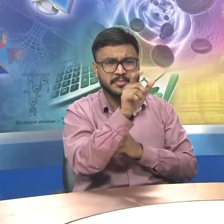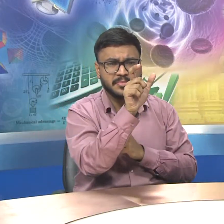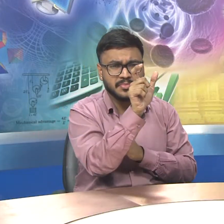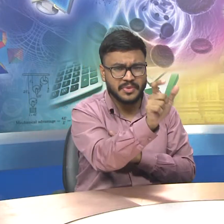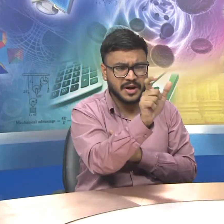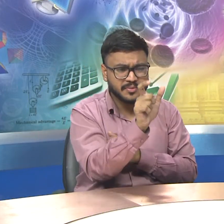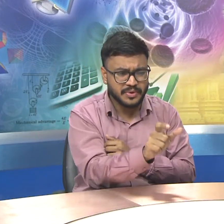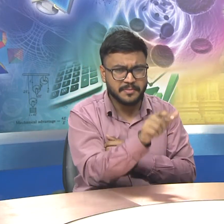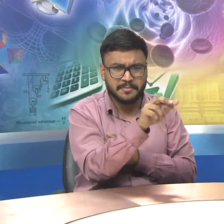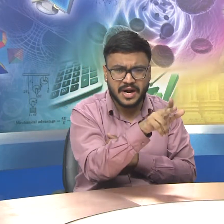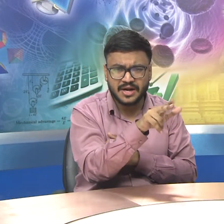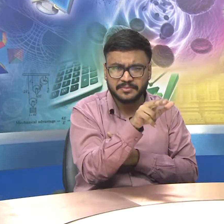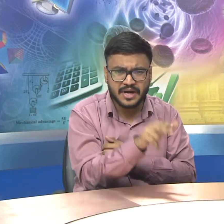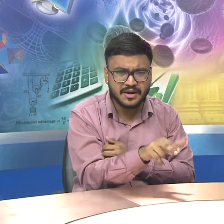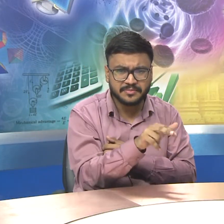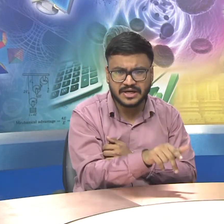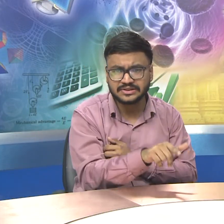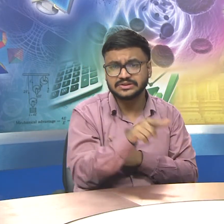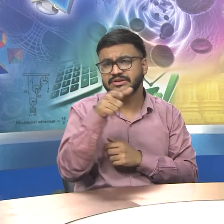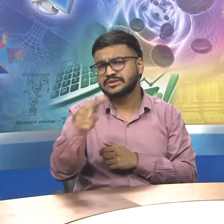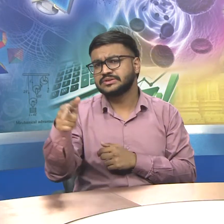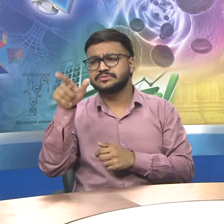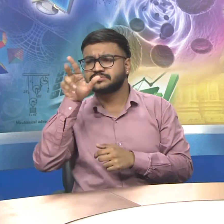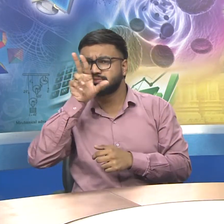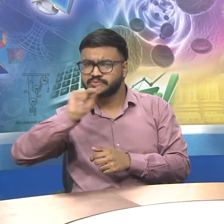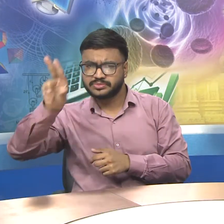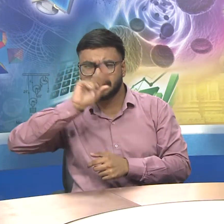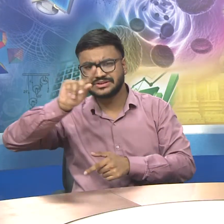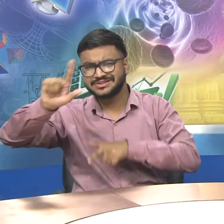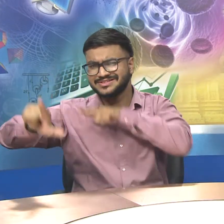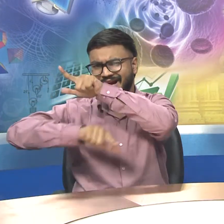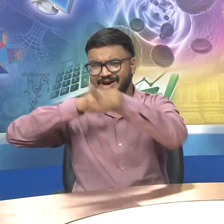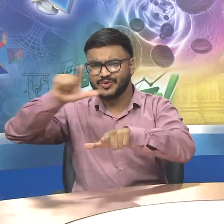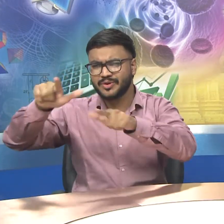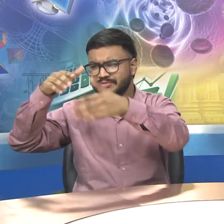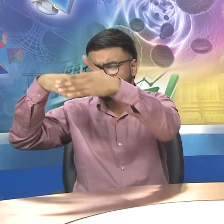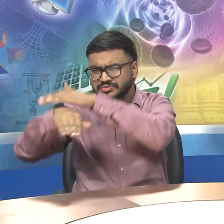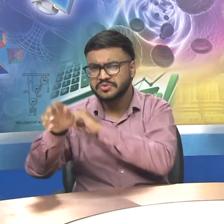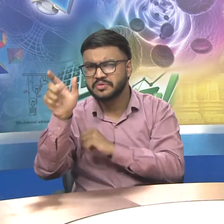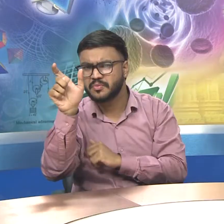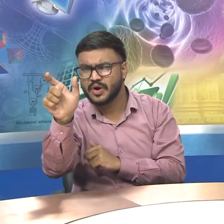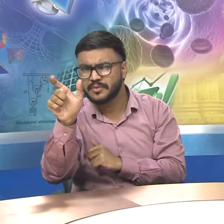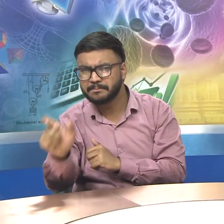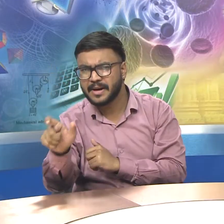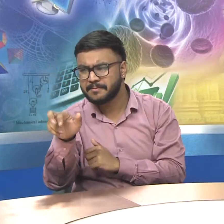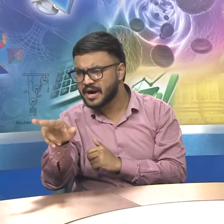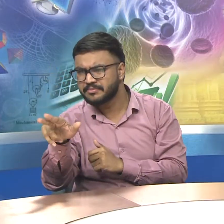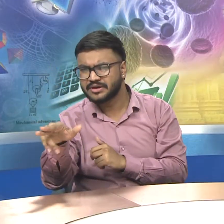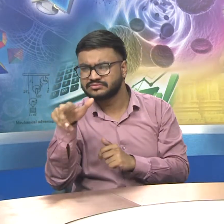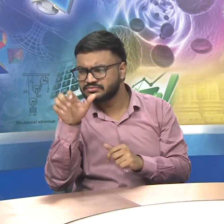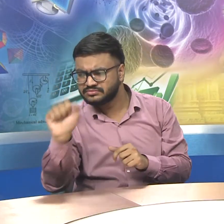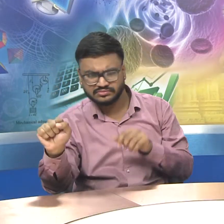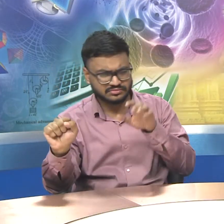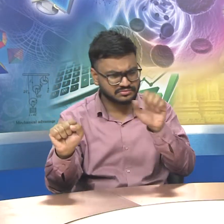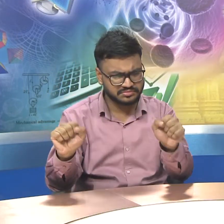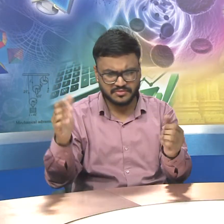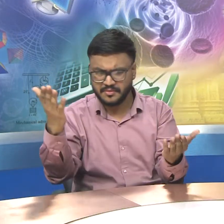They can identify the meaning of signs and compare them with words from a spoken language.